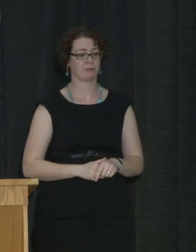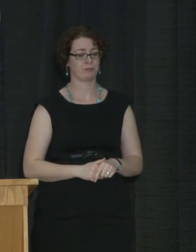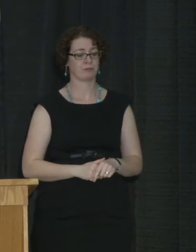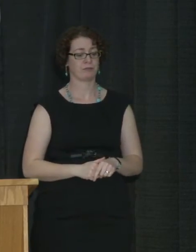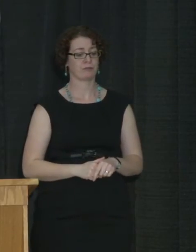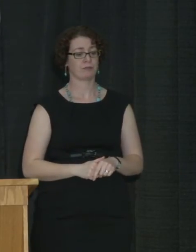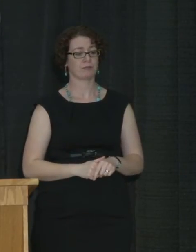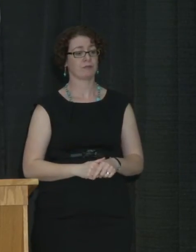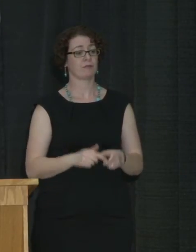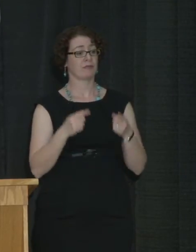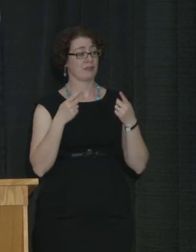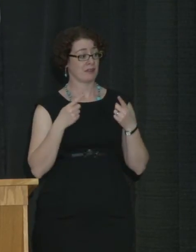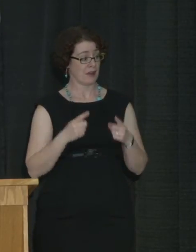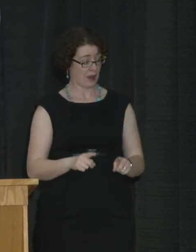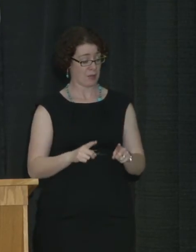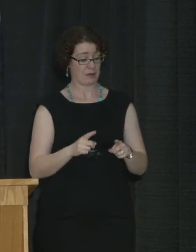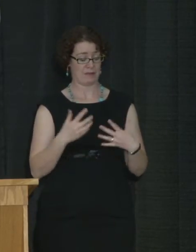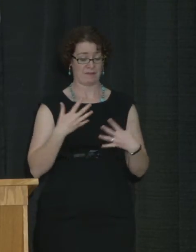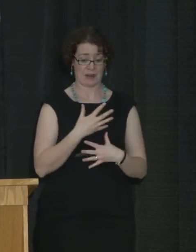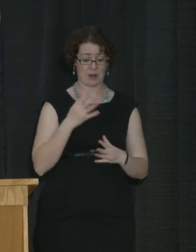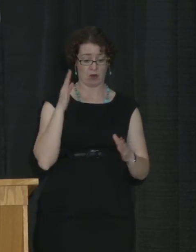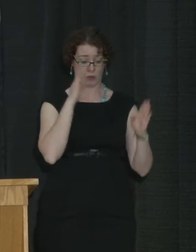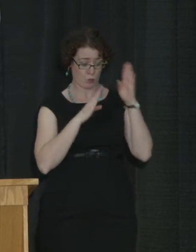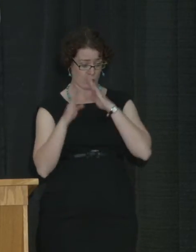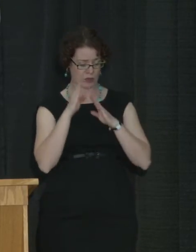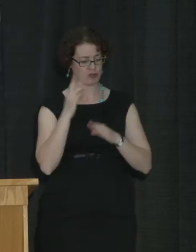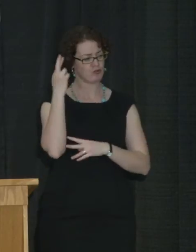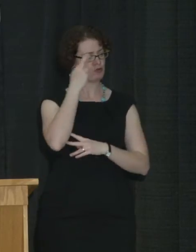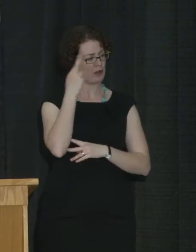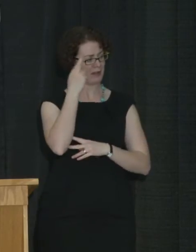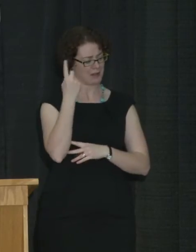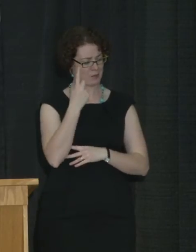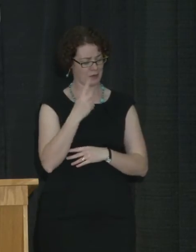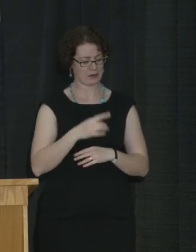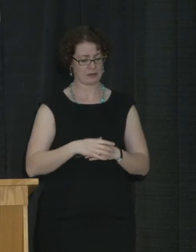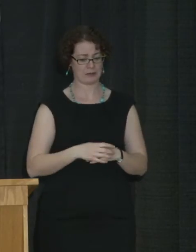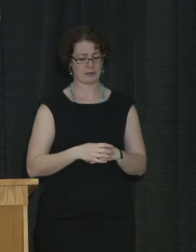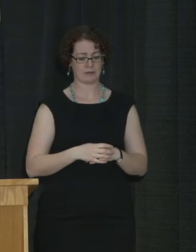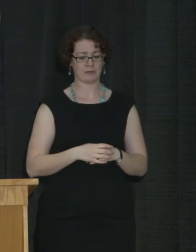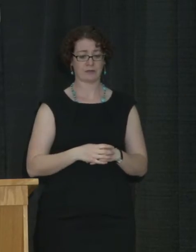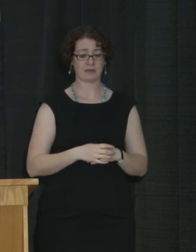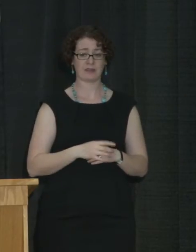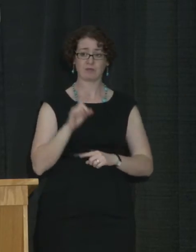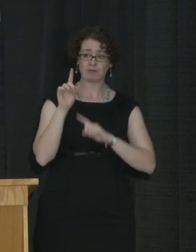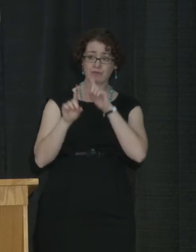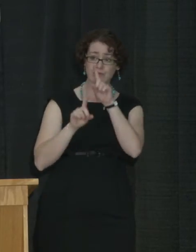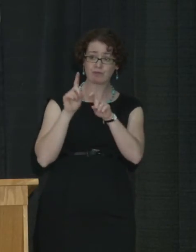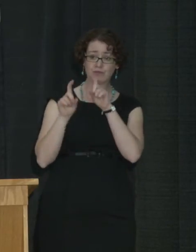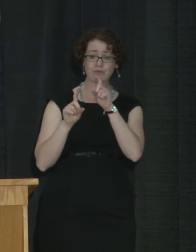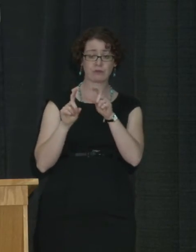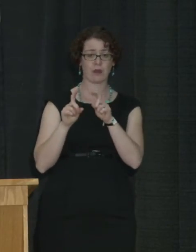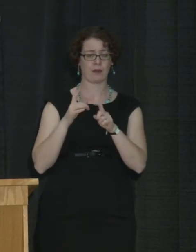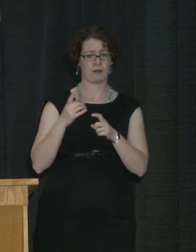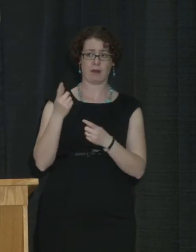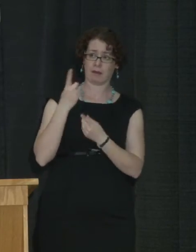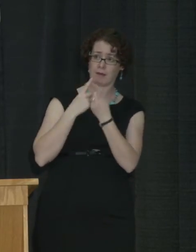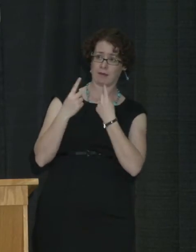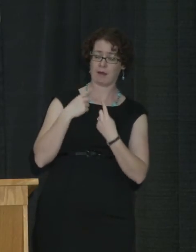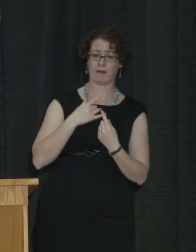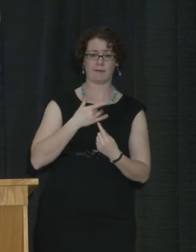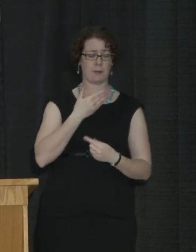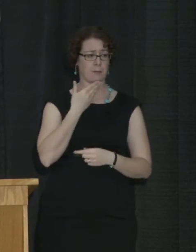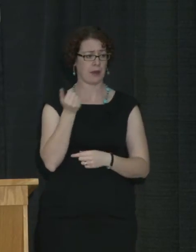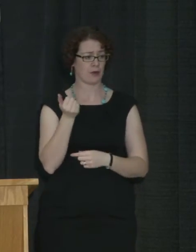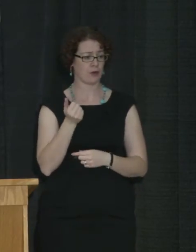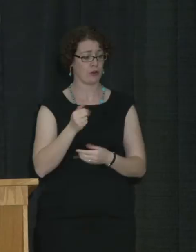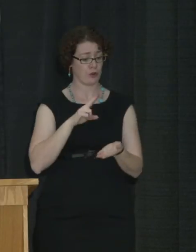But in the midst of all that fear and worry, she realized something. She felt a little bit better when she asked questions. She felt a bit